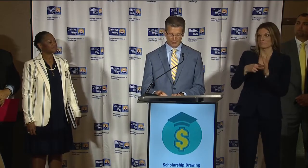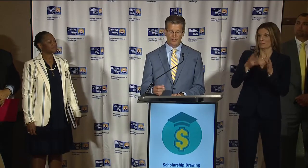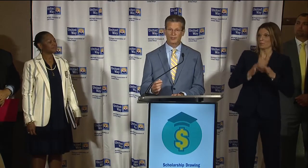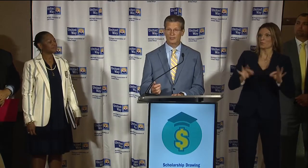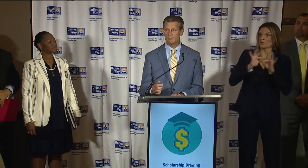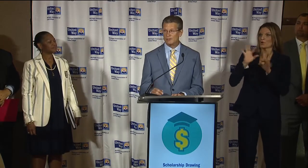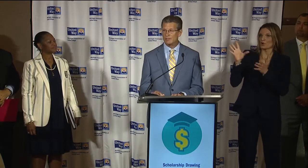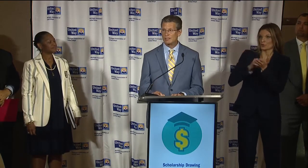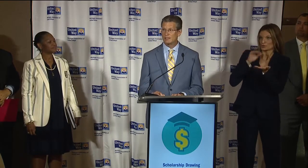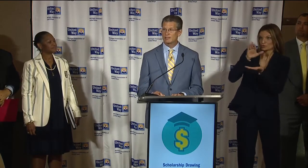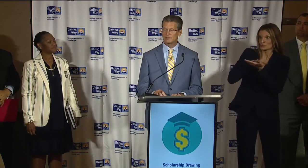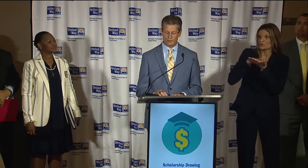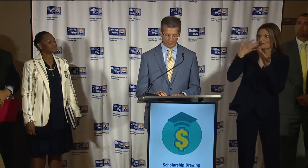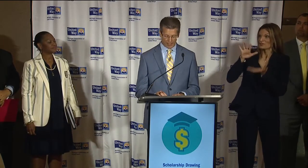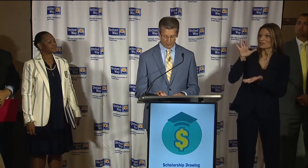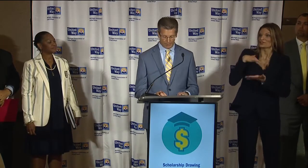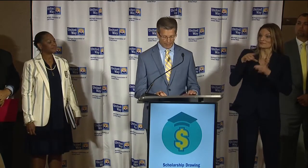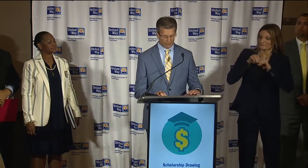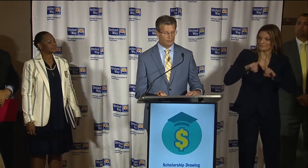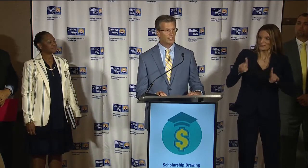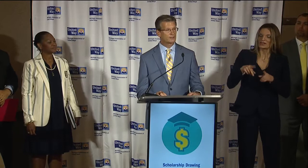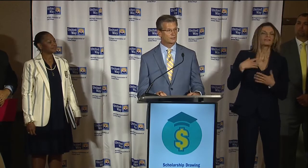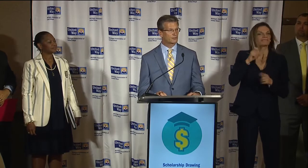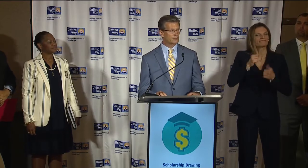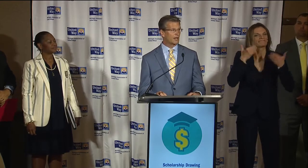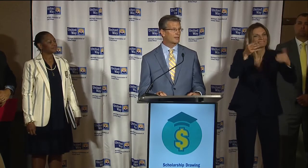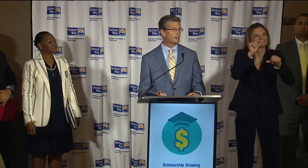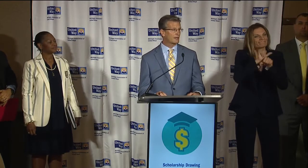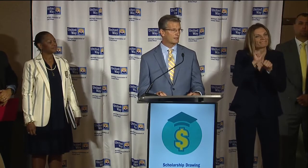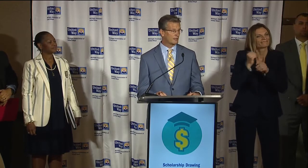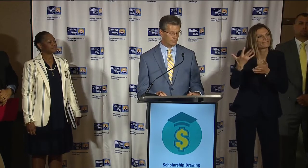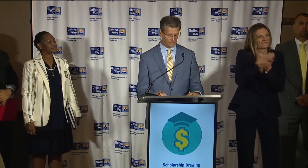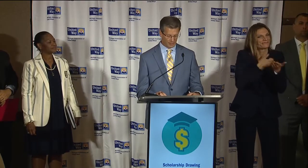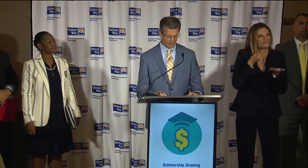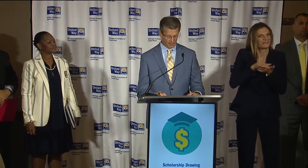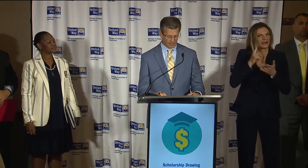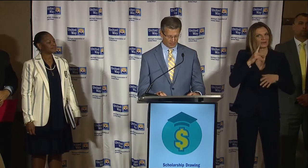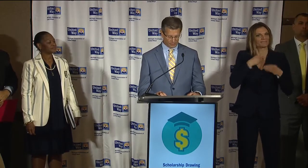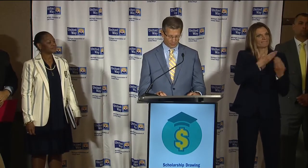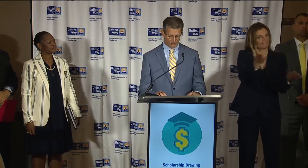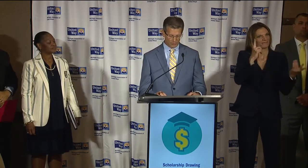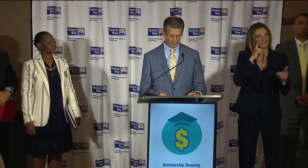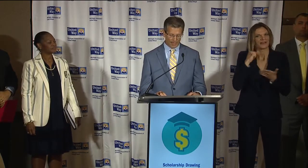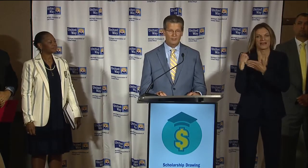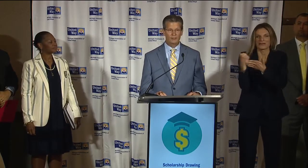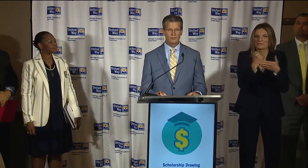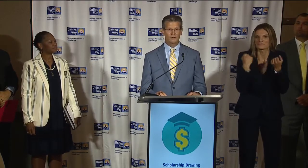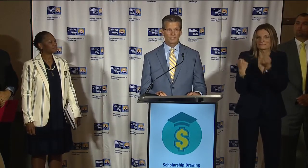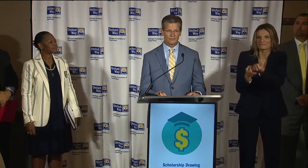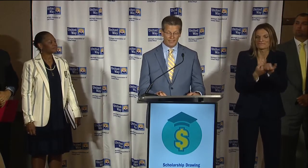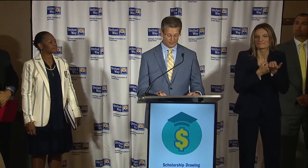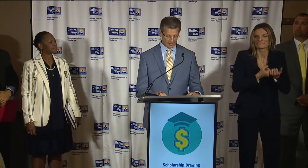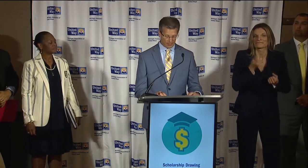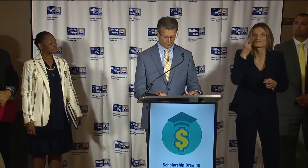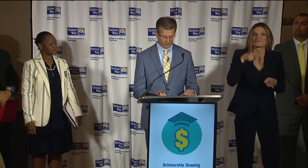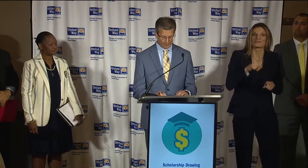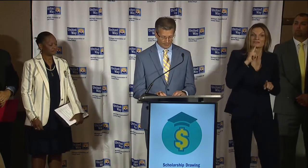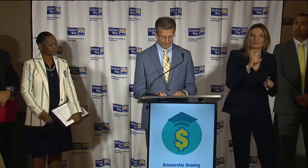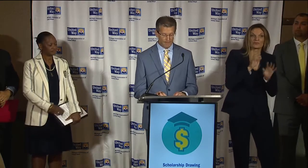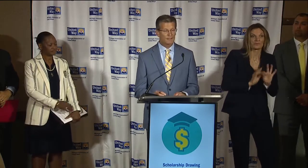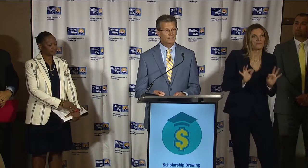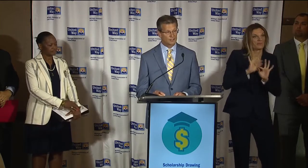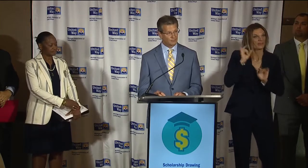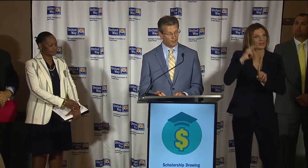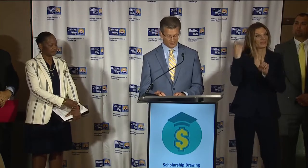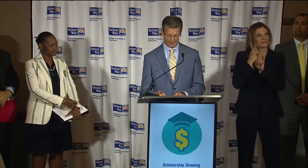contribution to their community, to their occupation, and to society at large. So the value of these